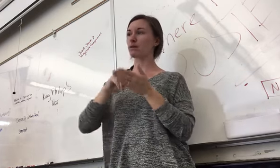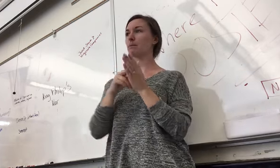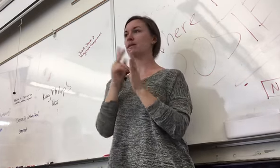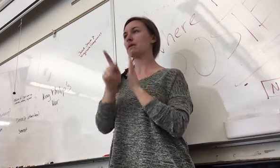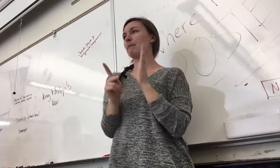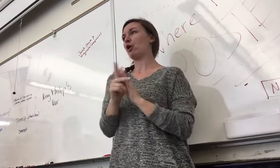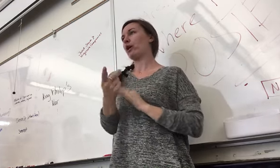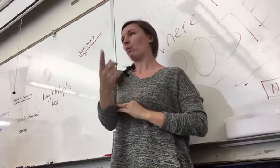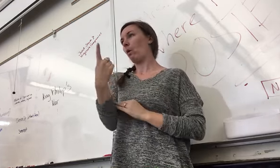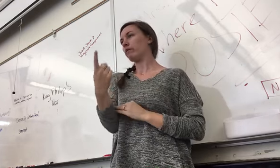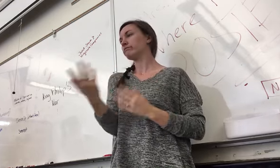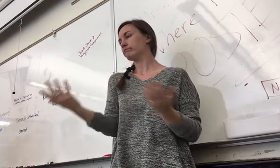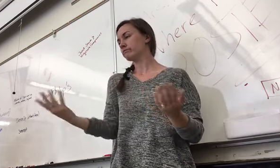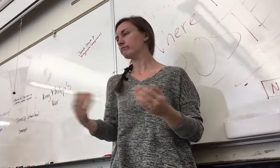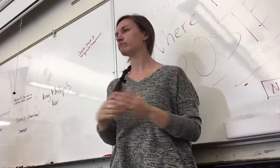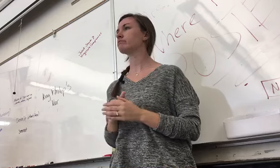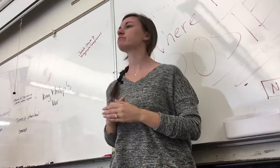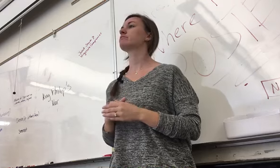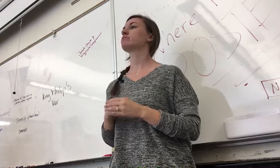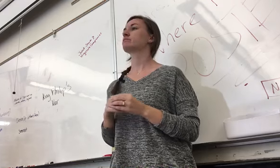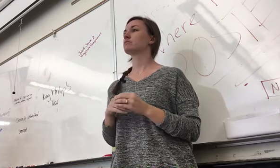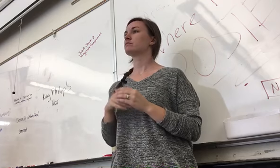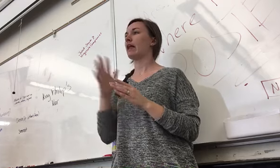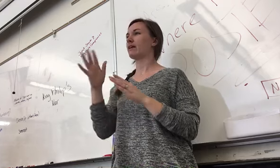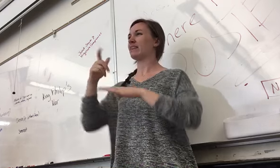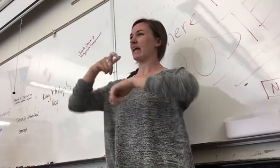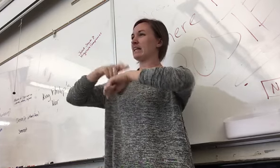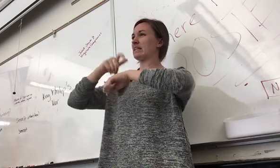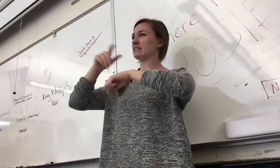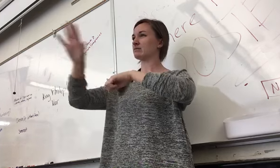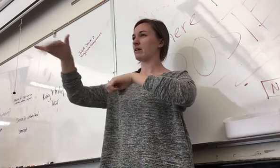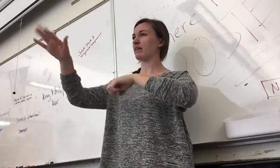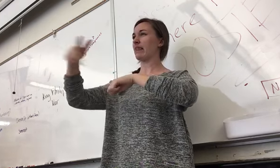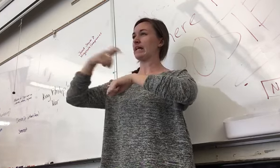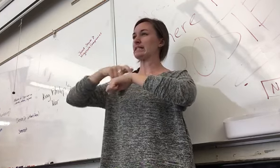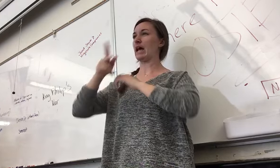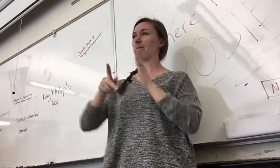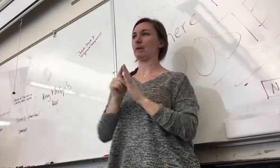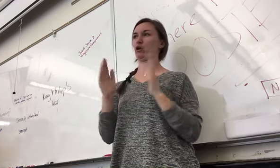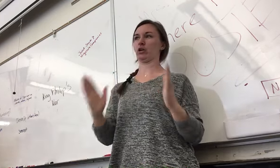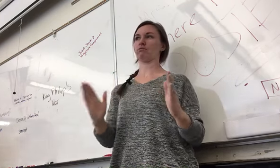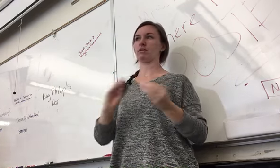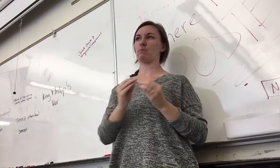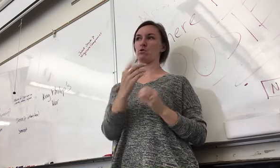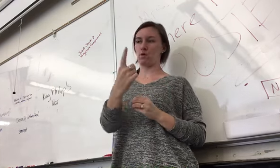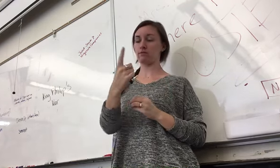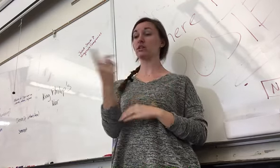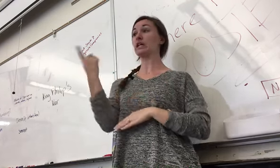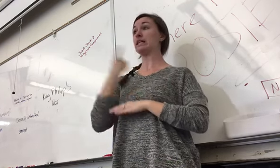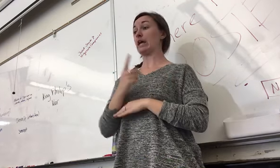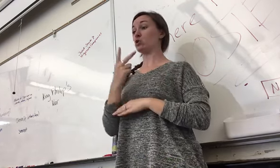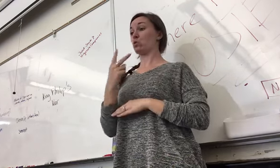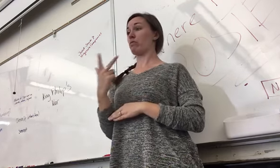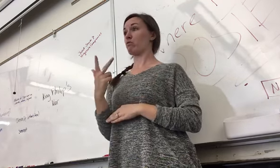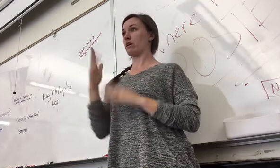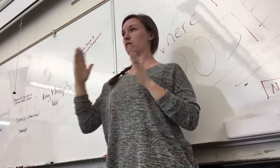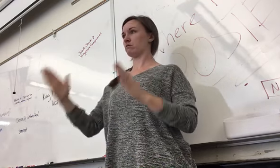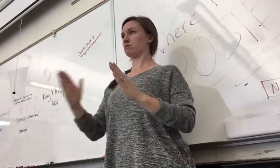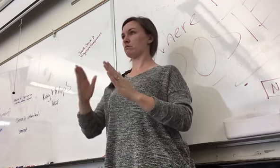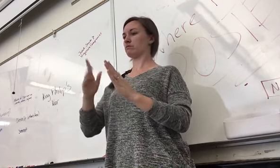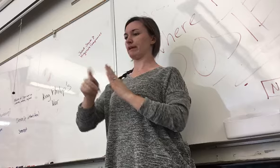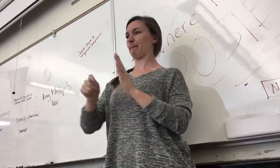So if you're one of the studiers who likes to relate it to the periods in history. And then days 2 and 3 are period 2.